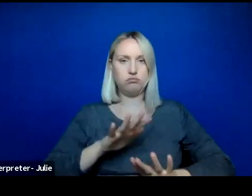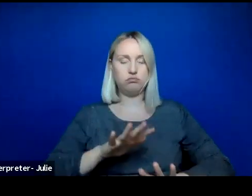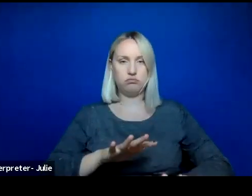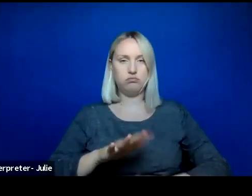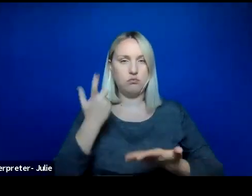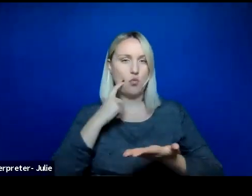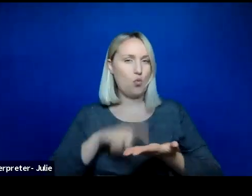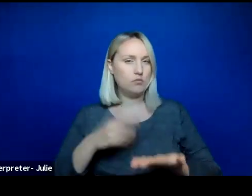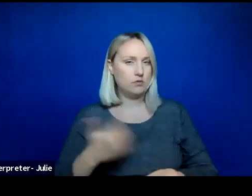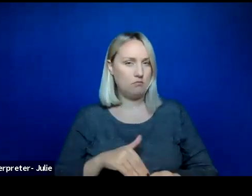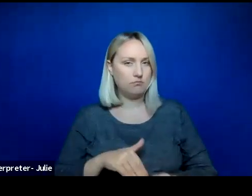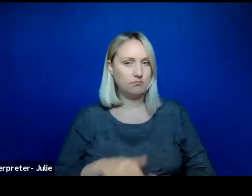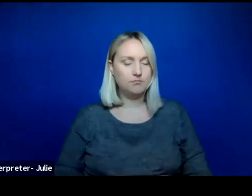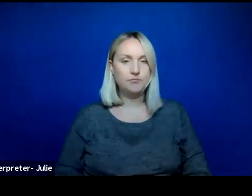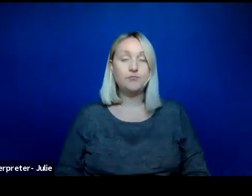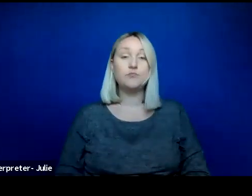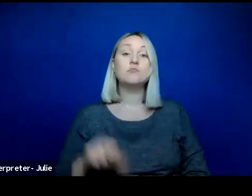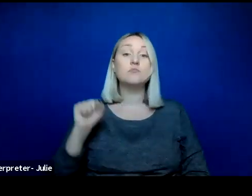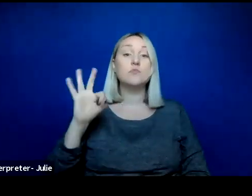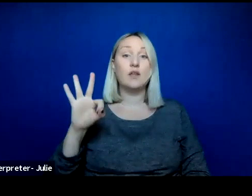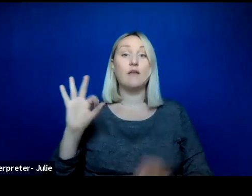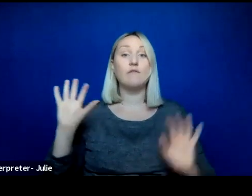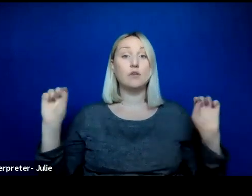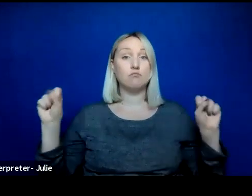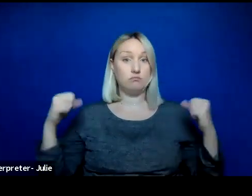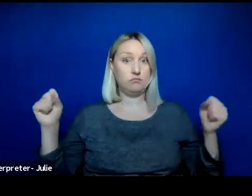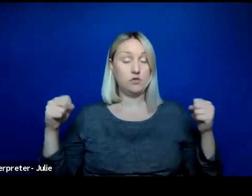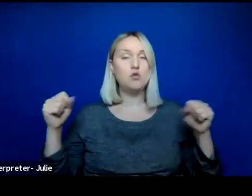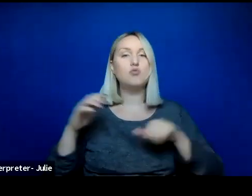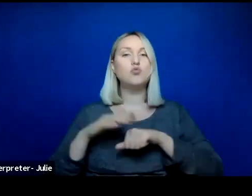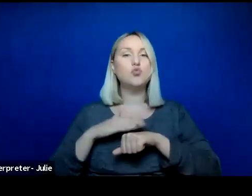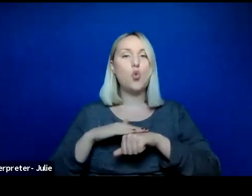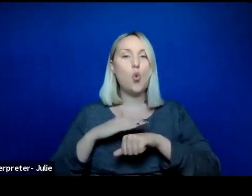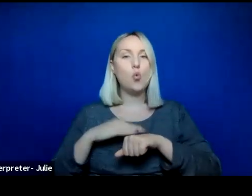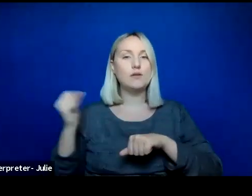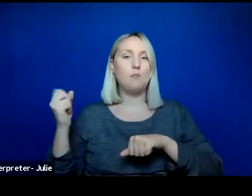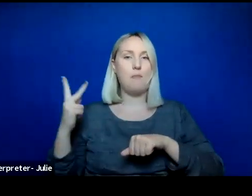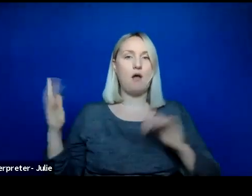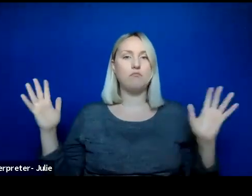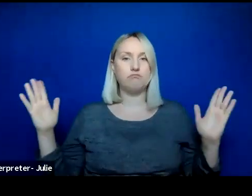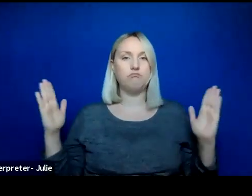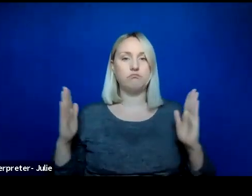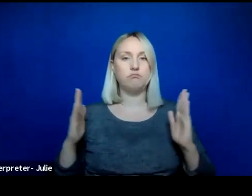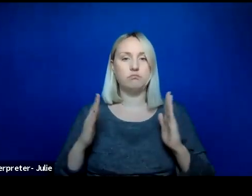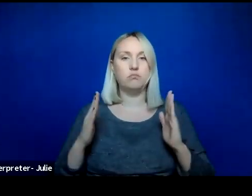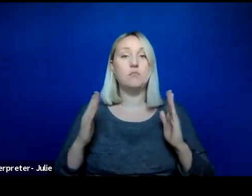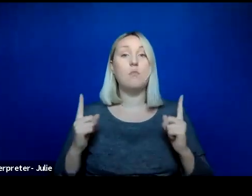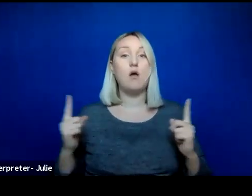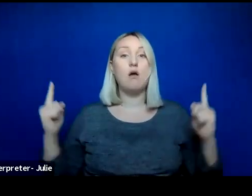out. If you're rotating the wrists, you can slowly start to work them back up